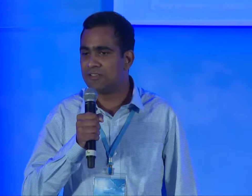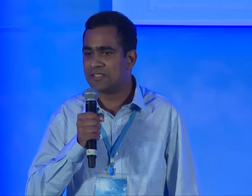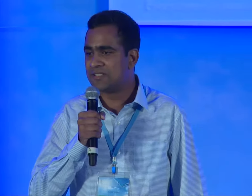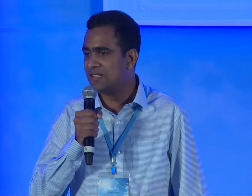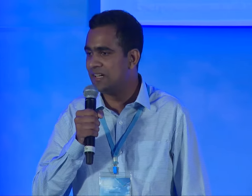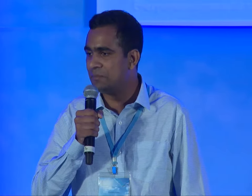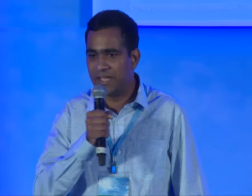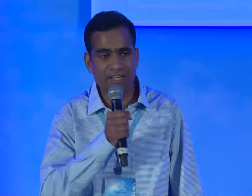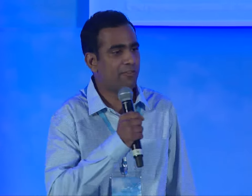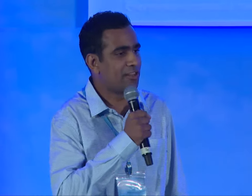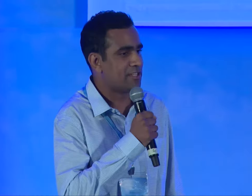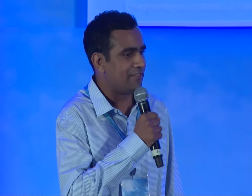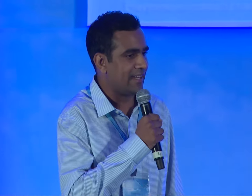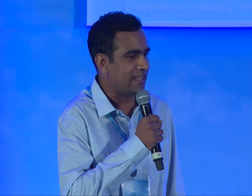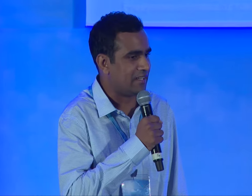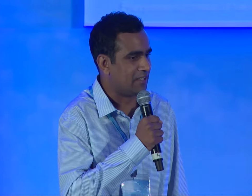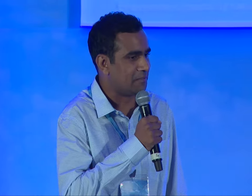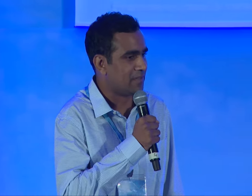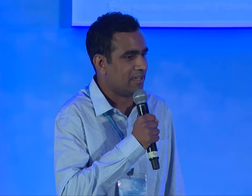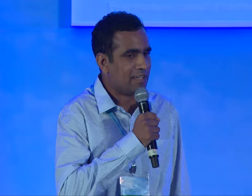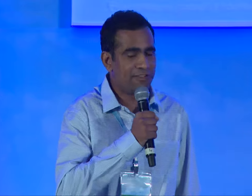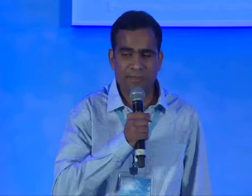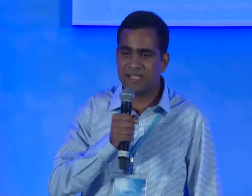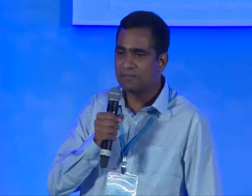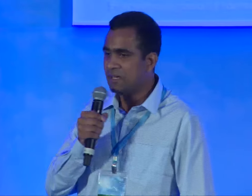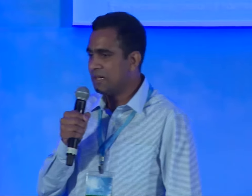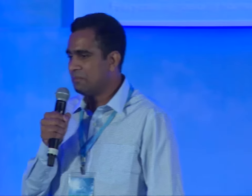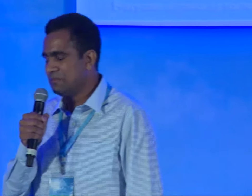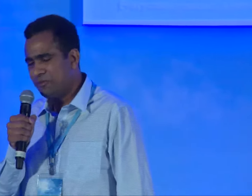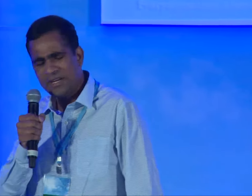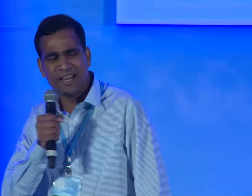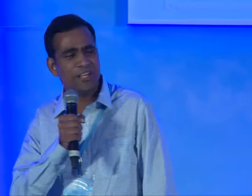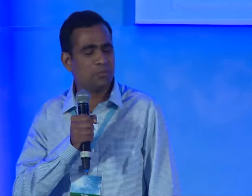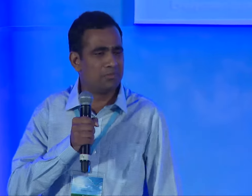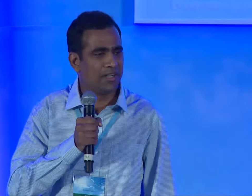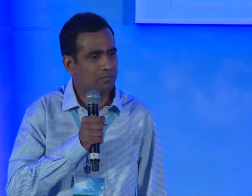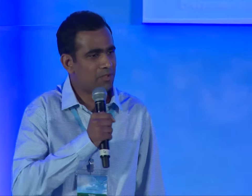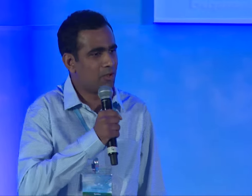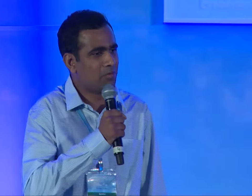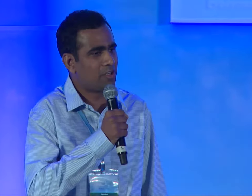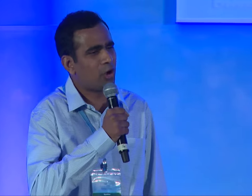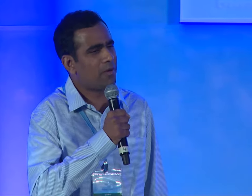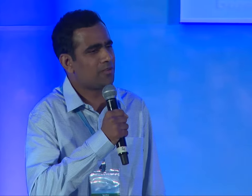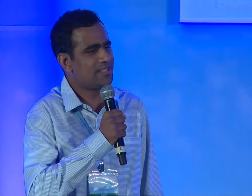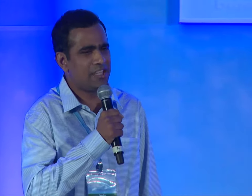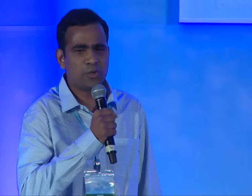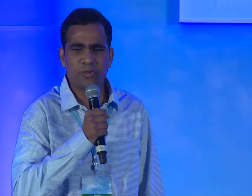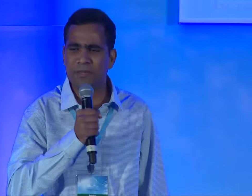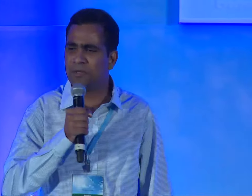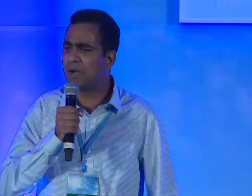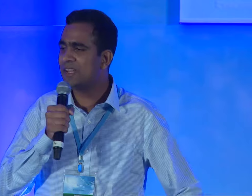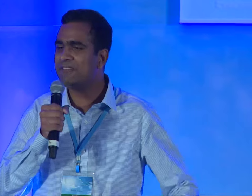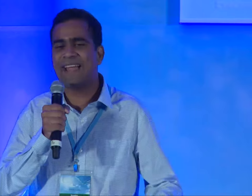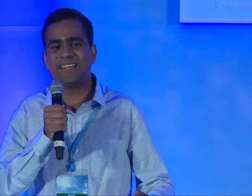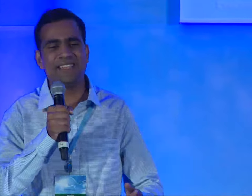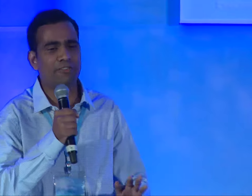found ours in Virender's fight. We've been trying to, talk about this issue to the